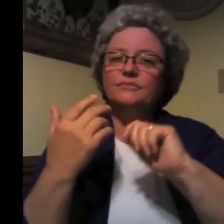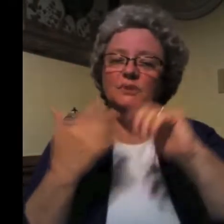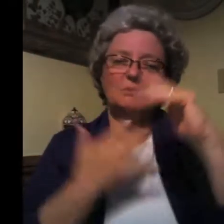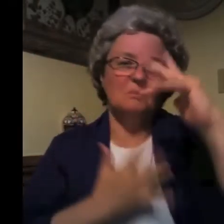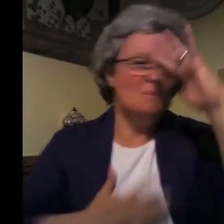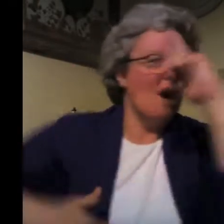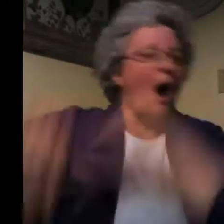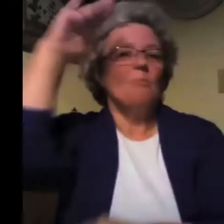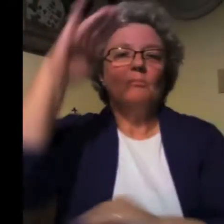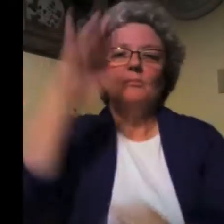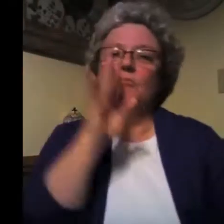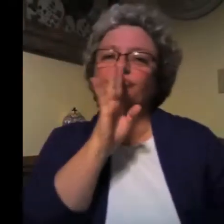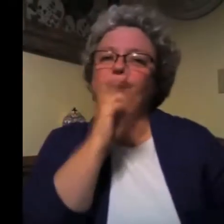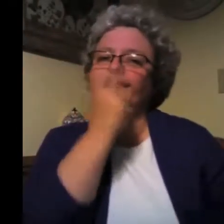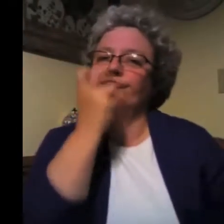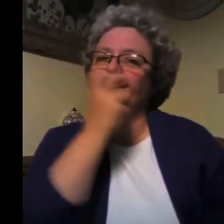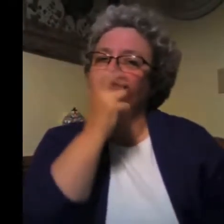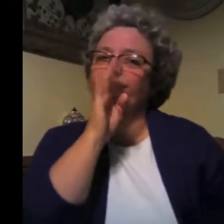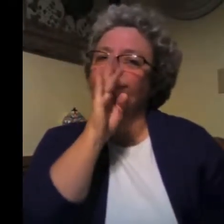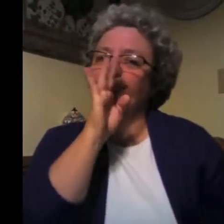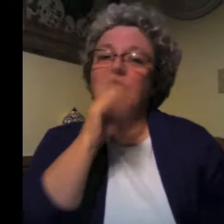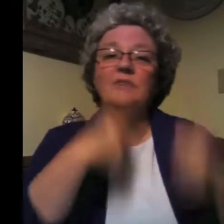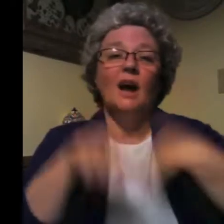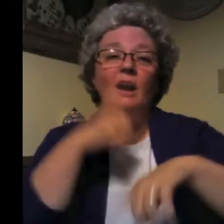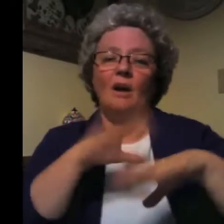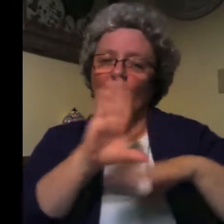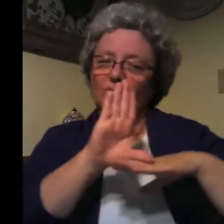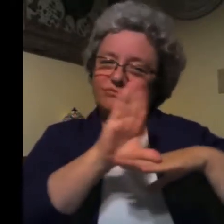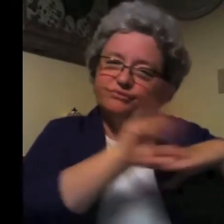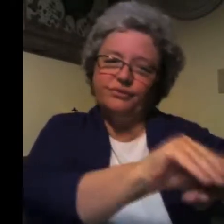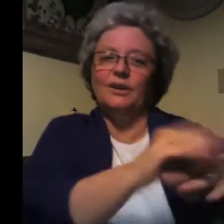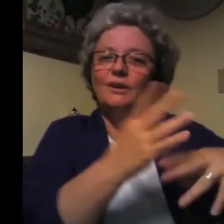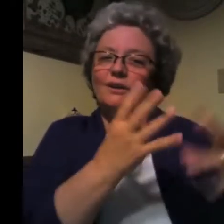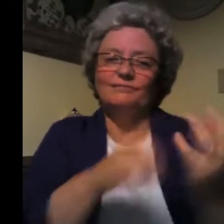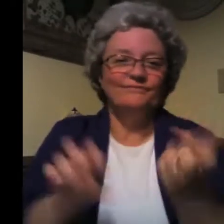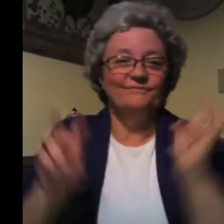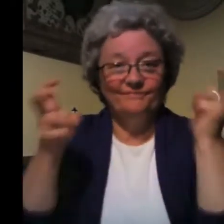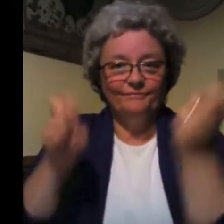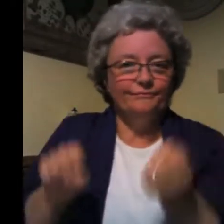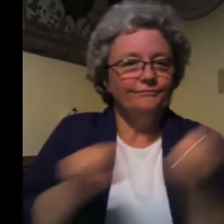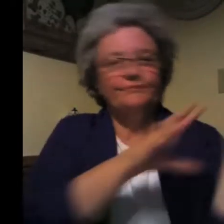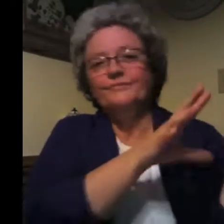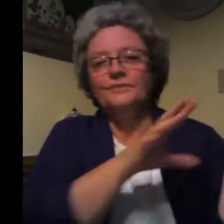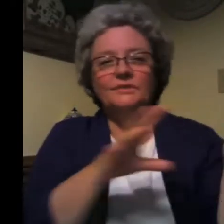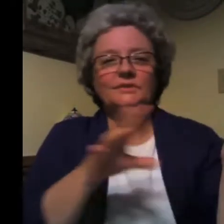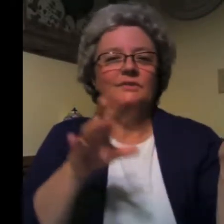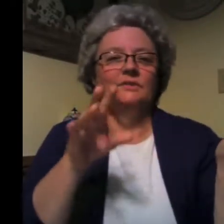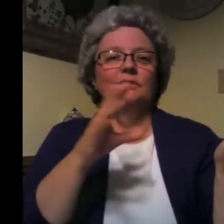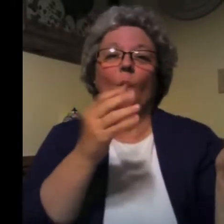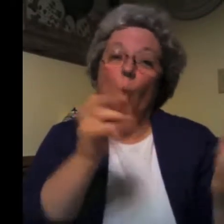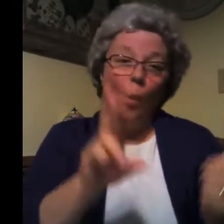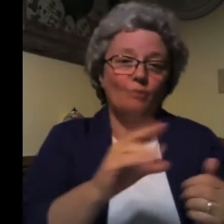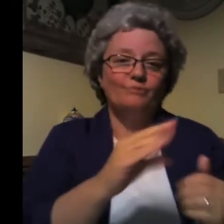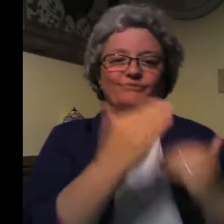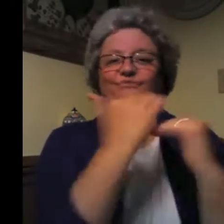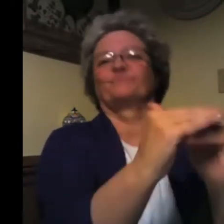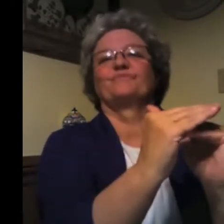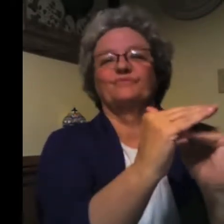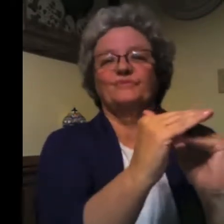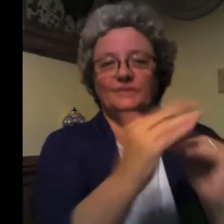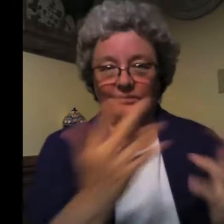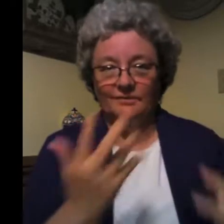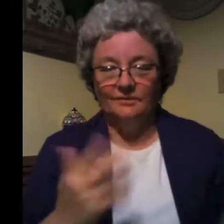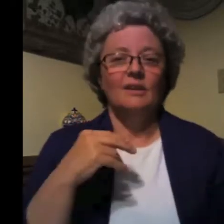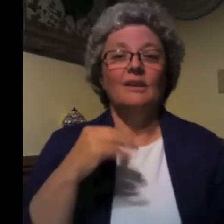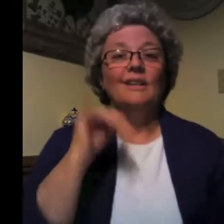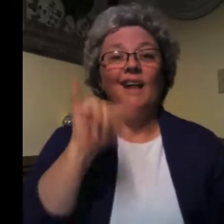Things really took a change throughout history, and sign language was looked down on. It was looked